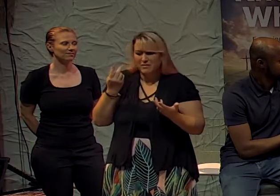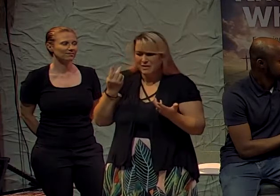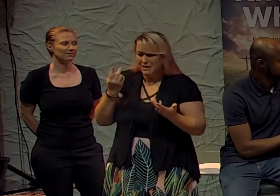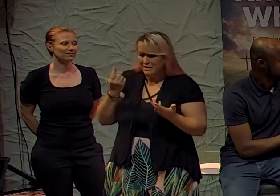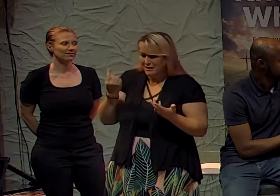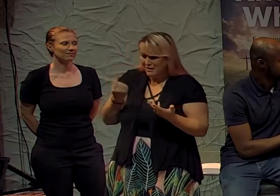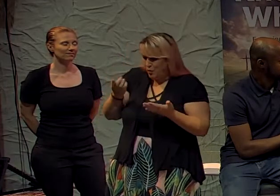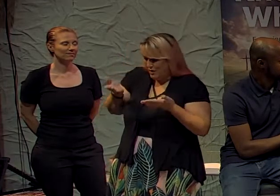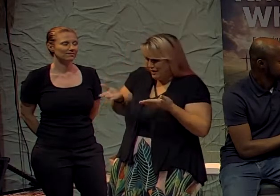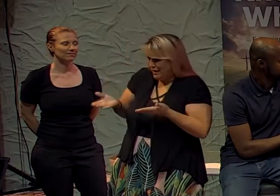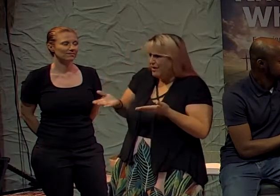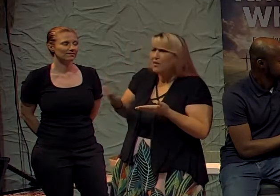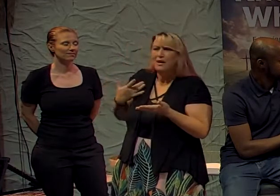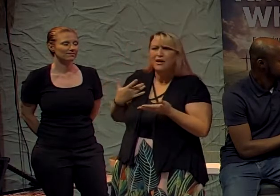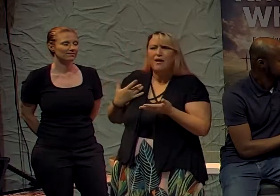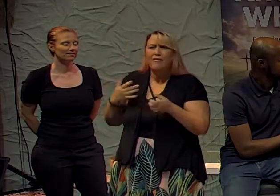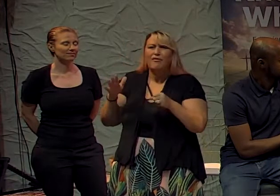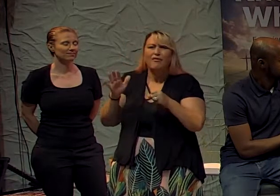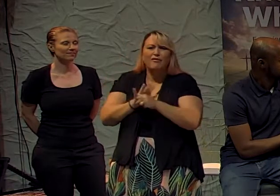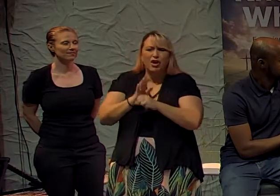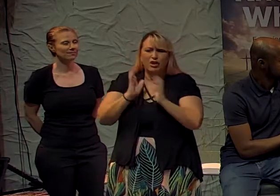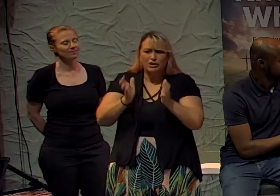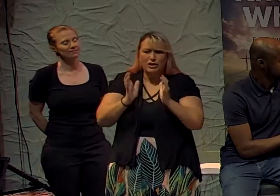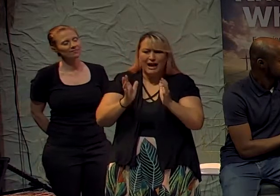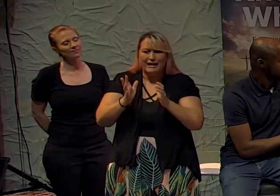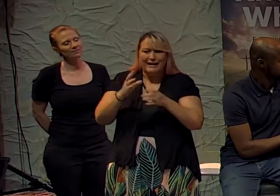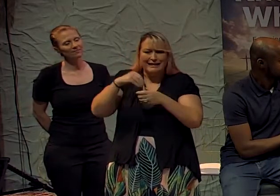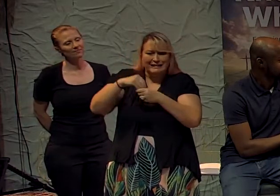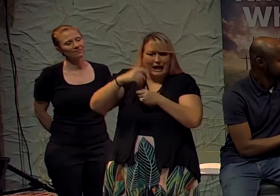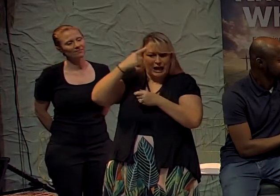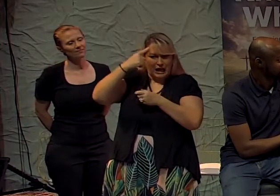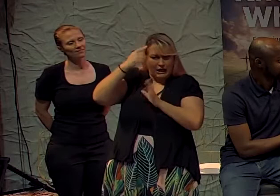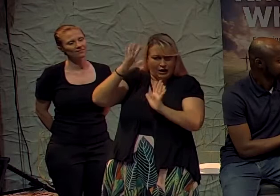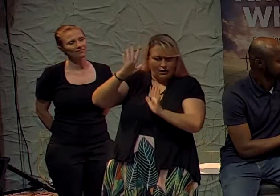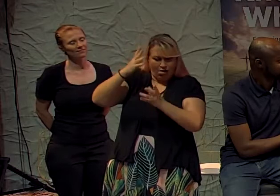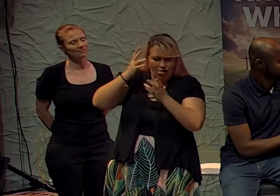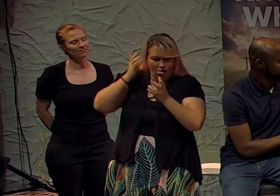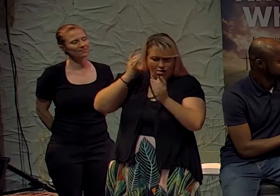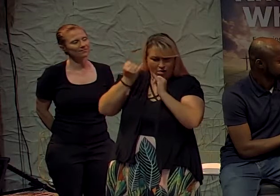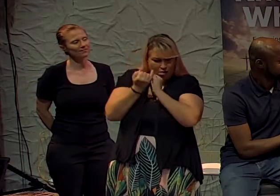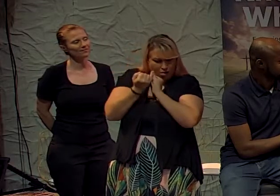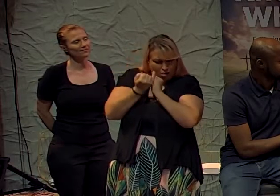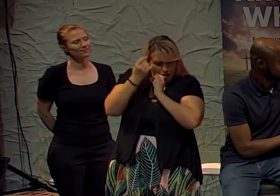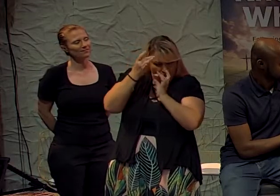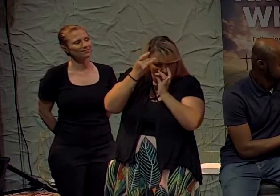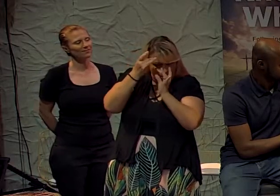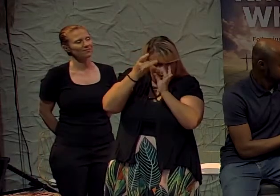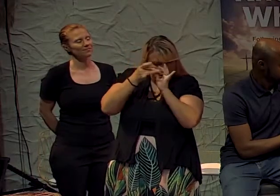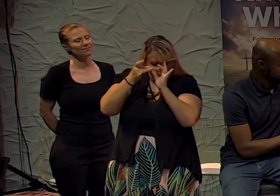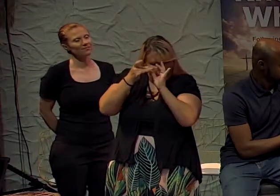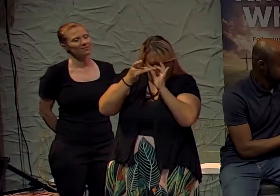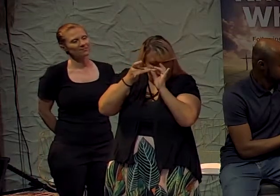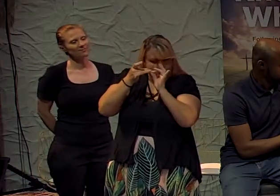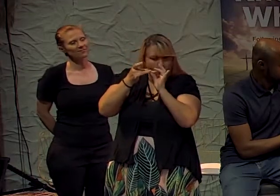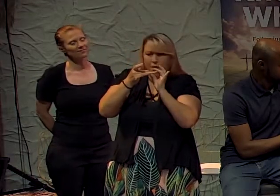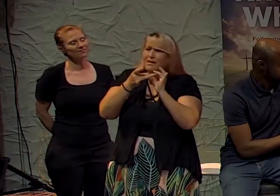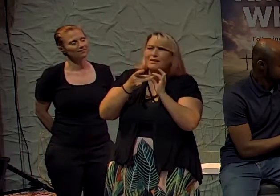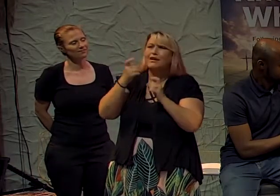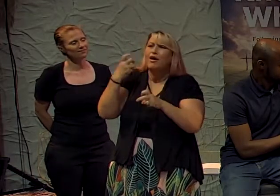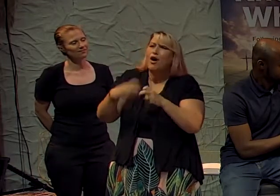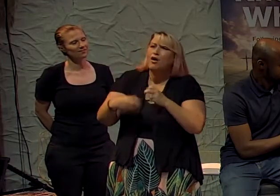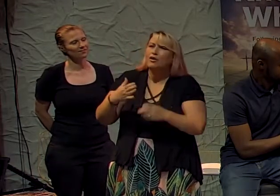here, but you're having a whole conversation in your head, and and it's hard to be joyful when you're